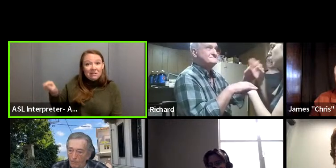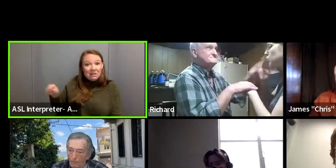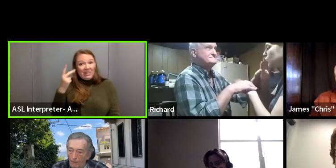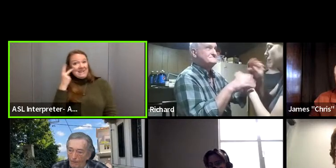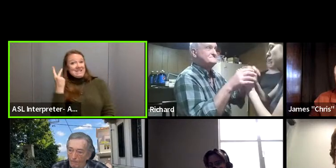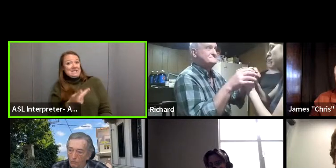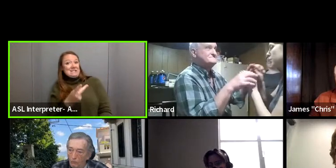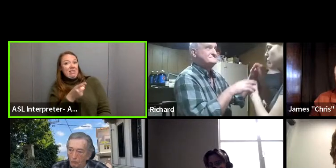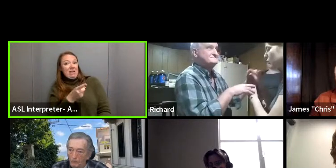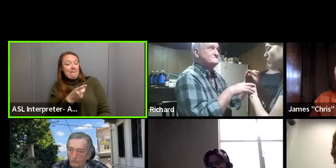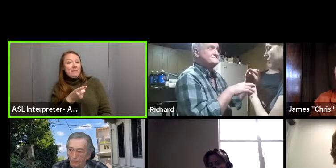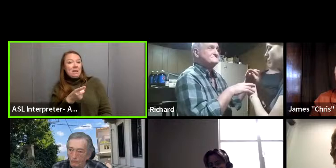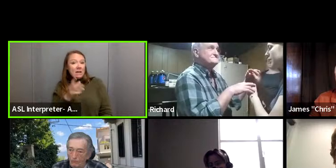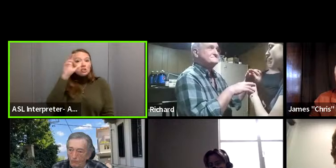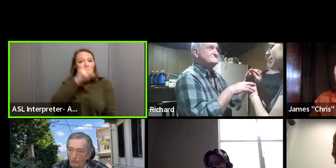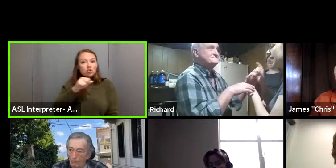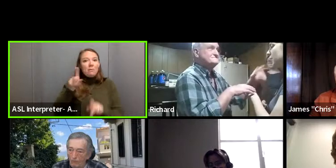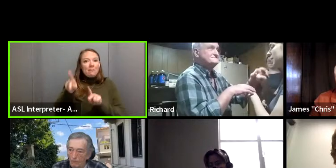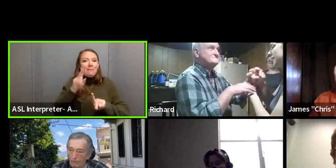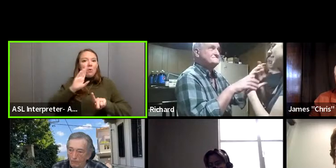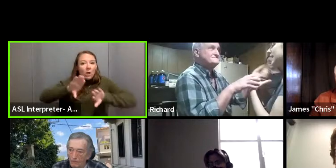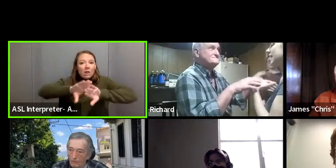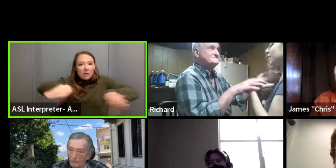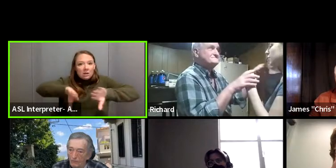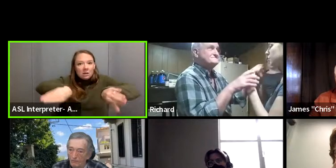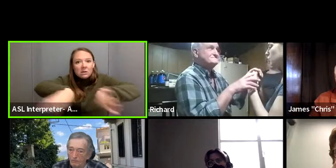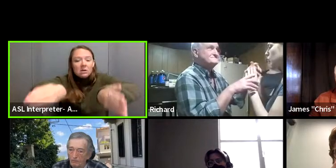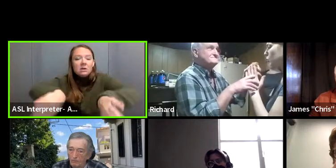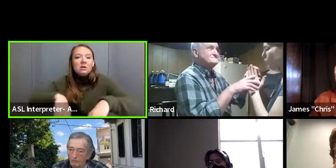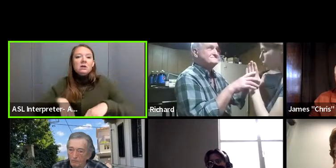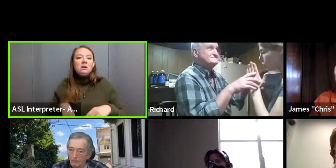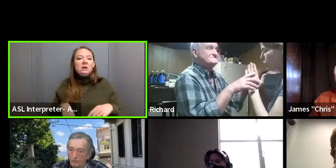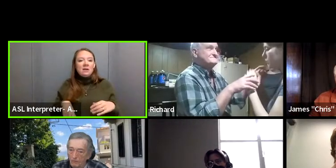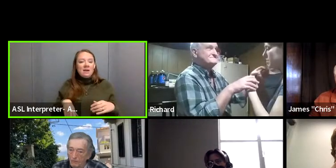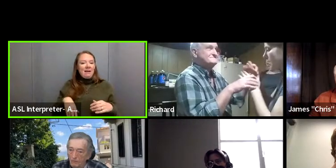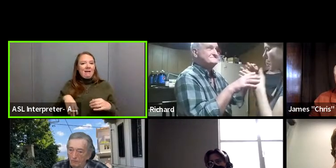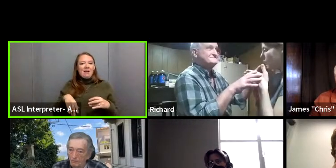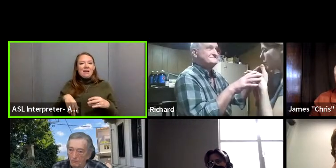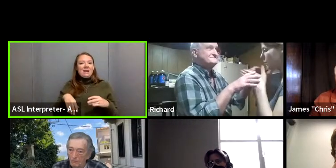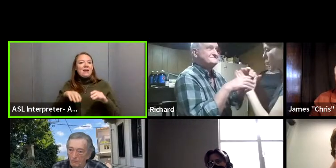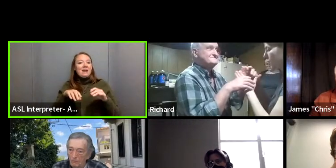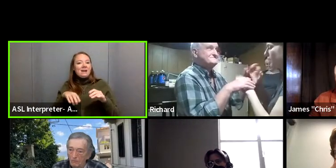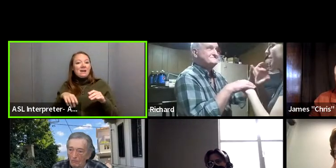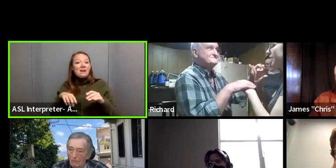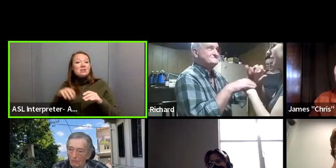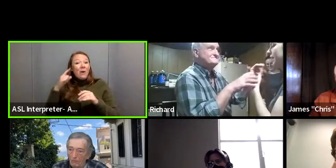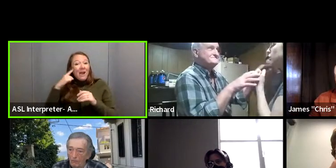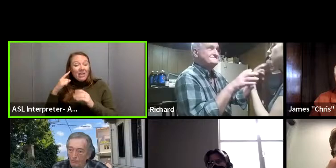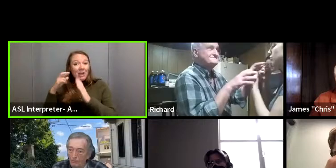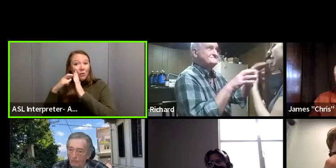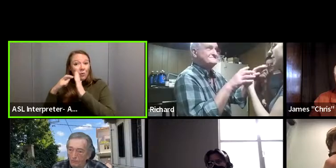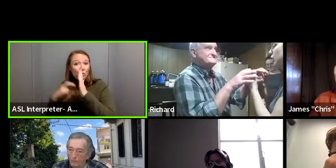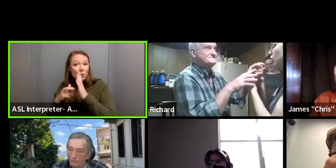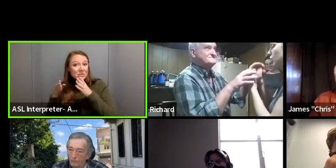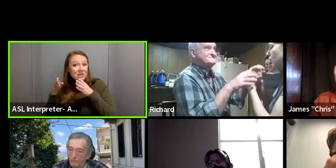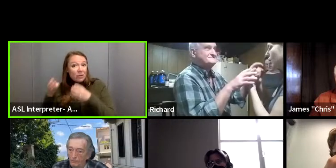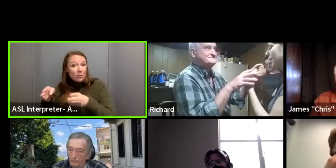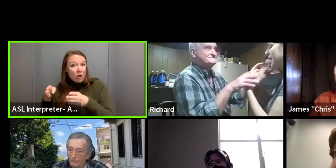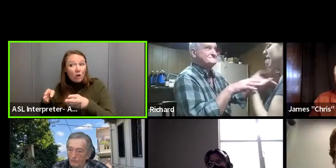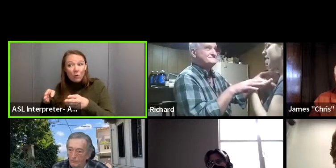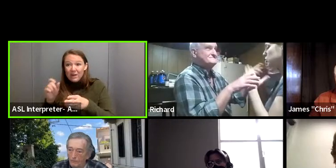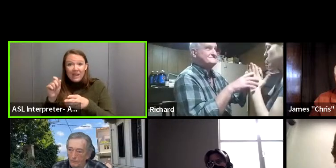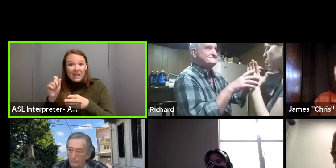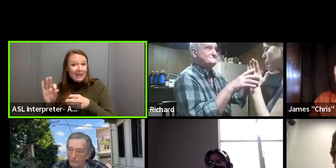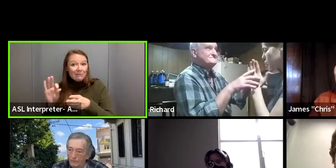And it just seems to me like more like rules of the road of, driving a car should apply to scooters too, and maybe they do, but I'm